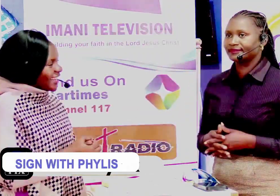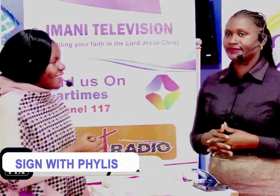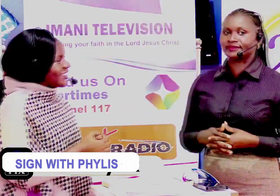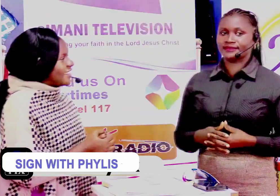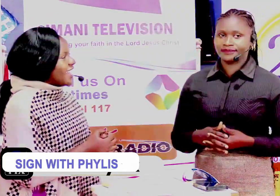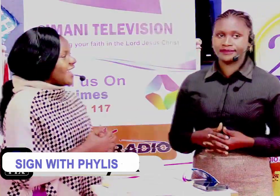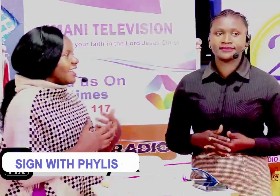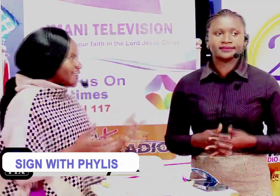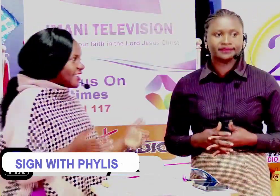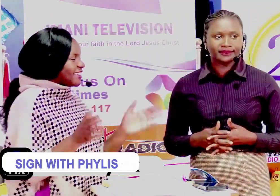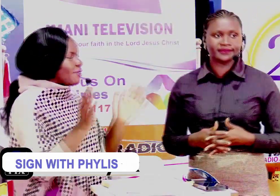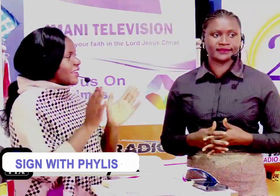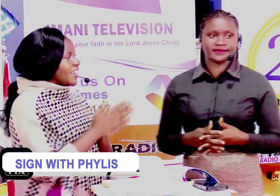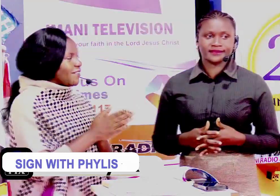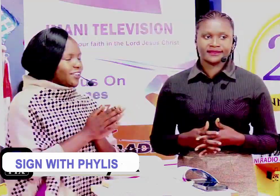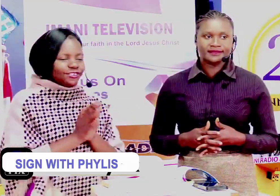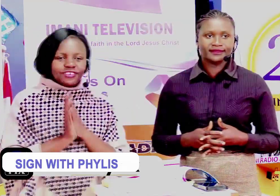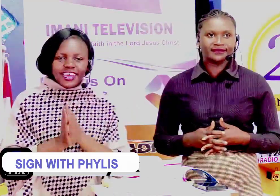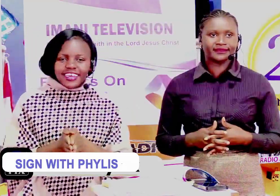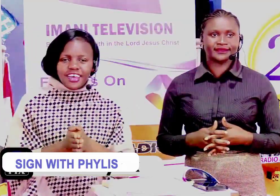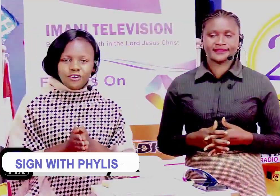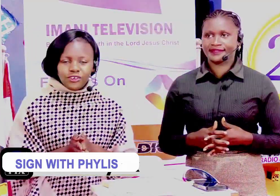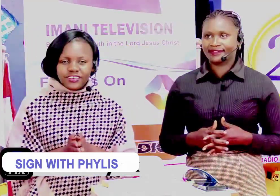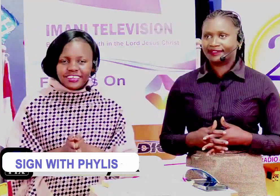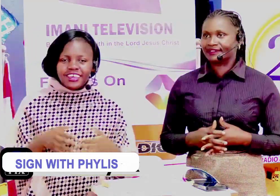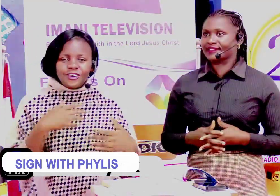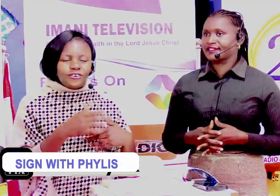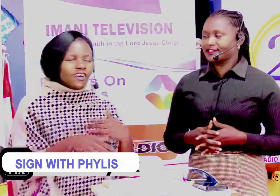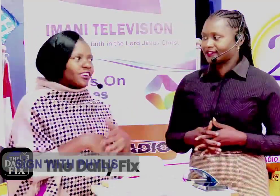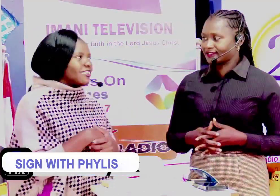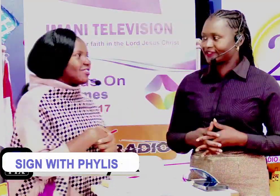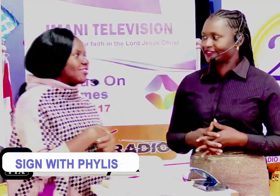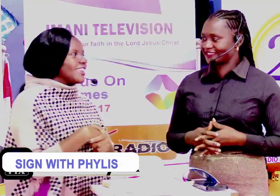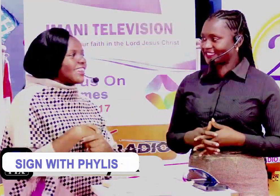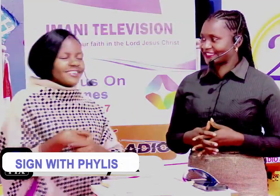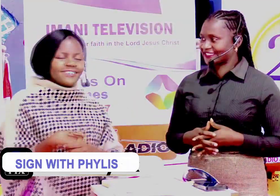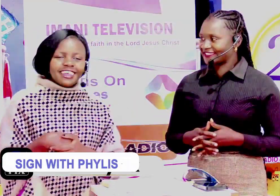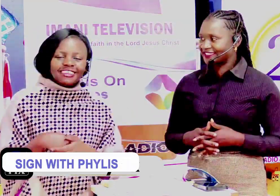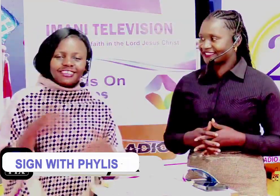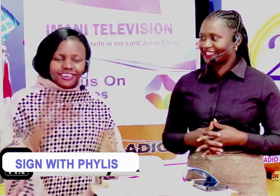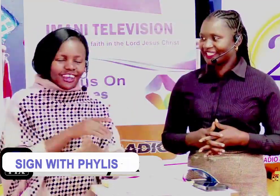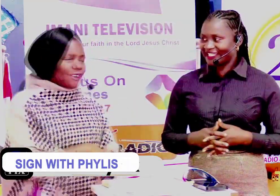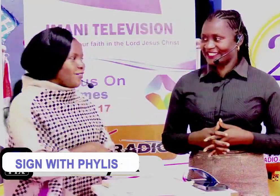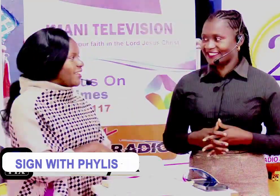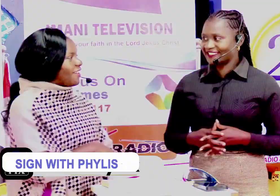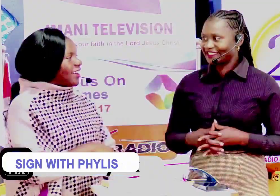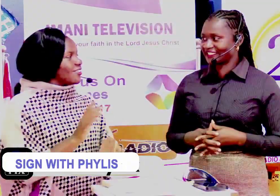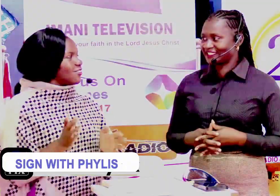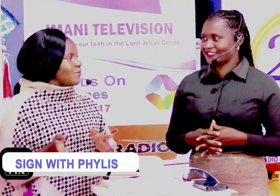language, and after that I'll be leaving you to guide our viewers who are going to interact with us on our social media handles